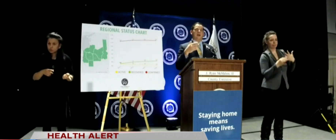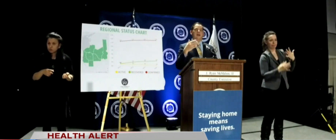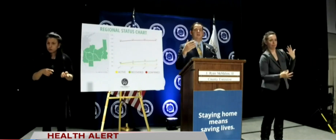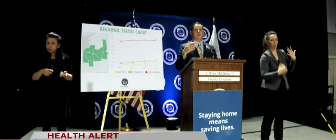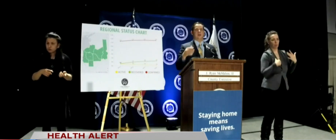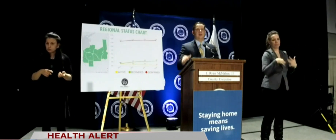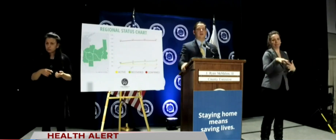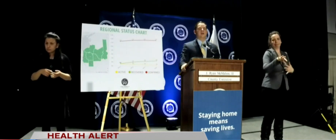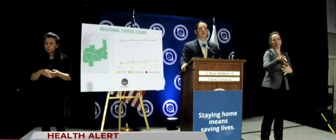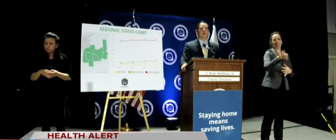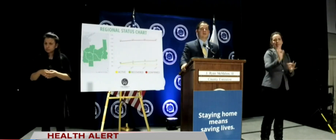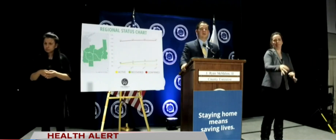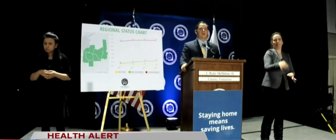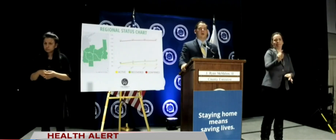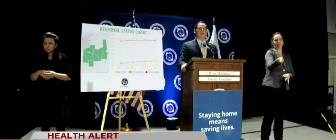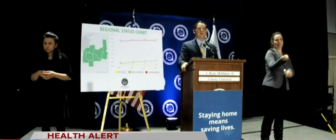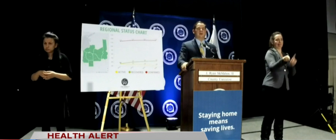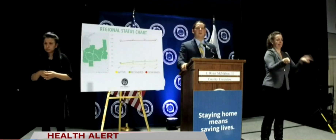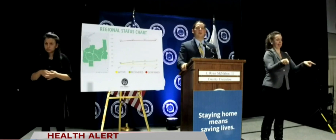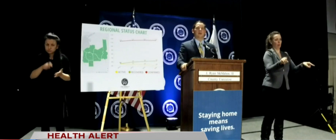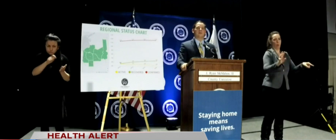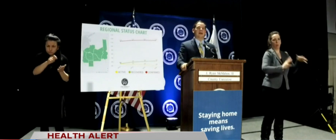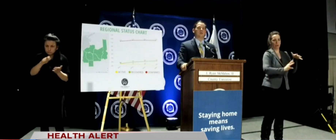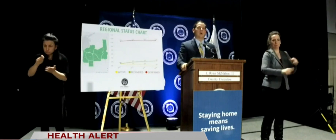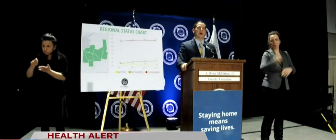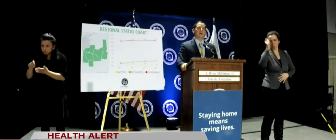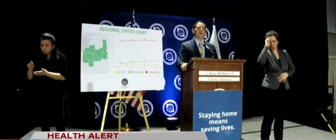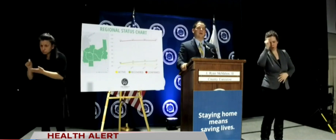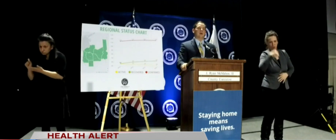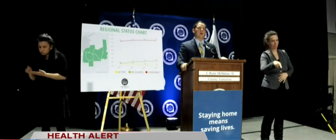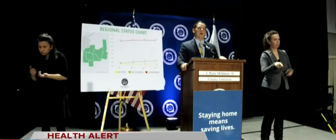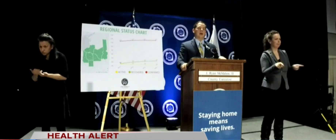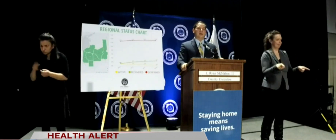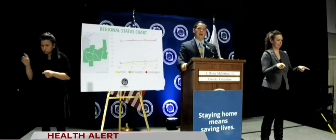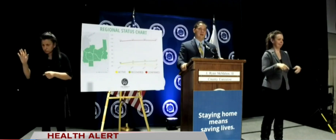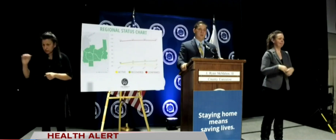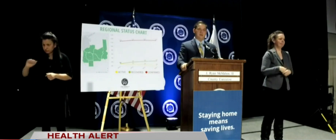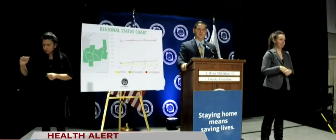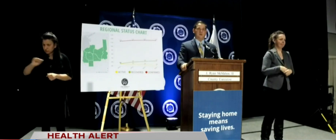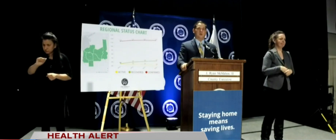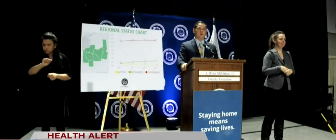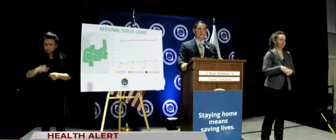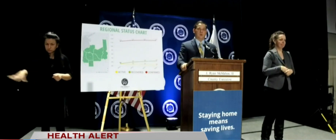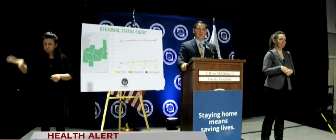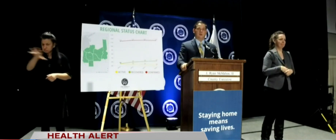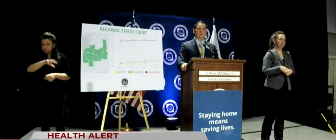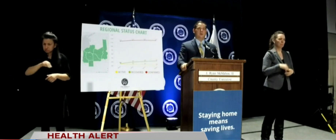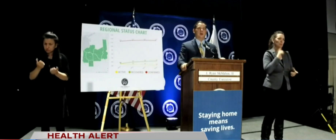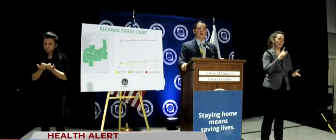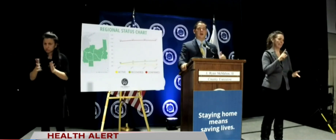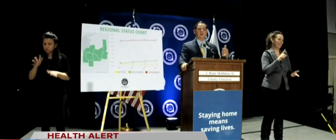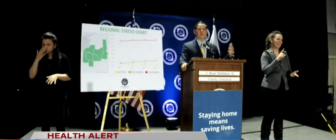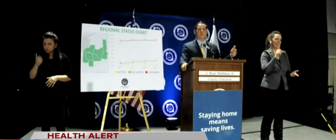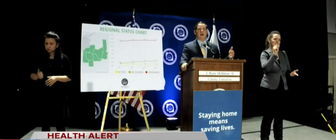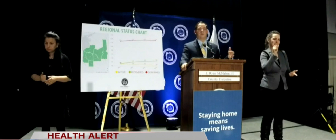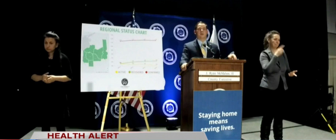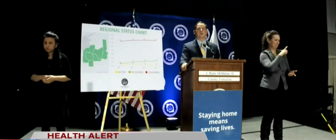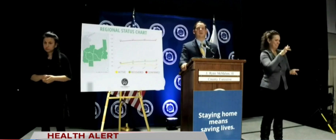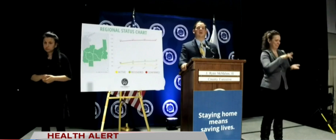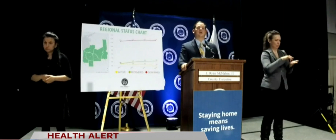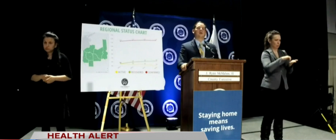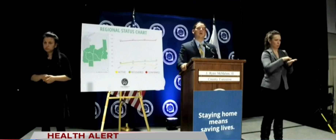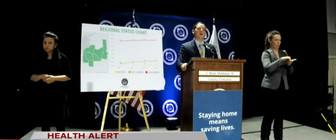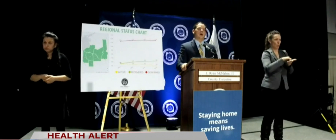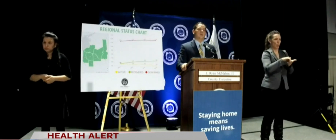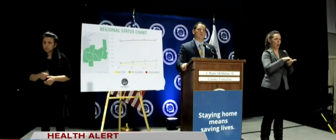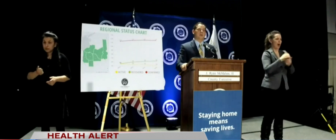with the data you're getting. And so I believe that's why, A, they had to be in Central New York to do it. In our county, we're the population